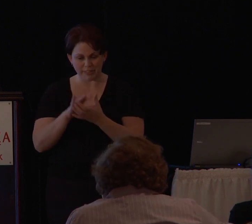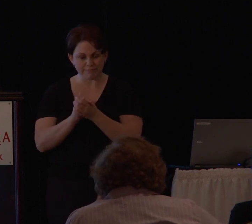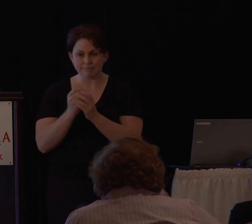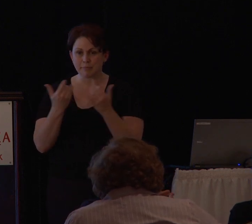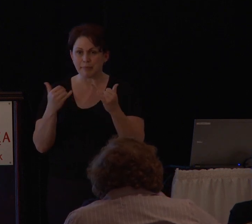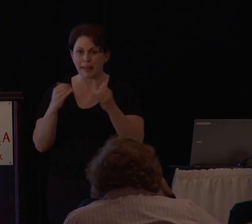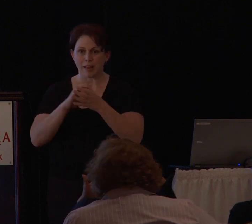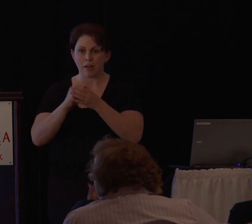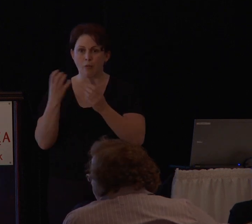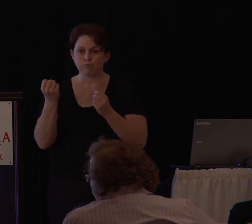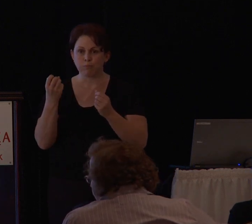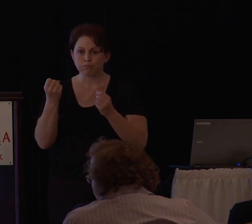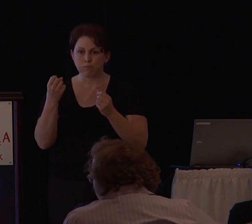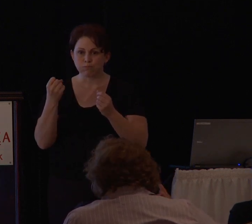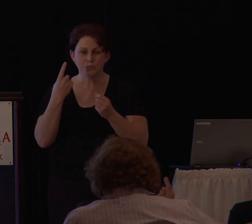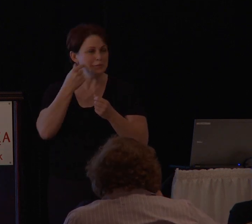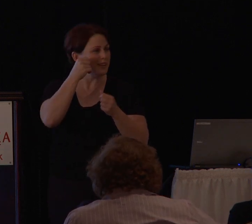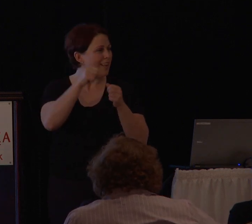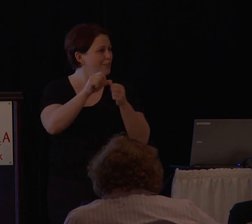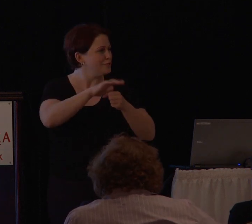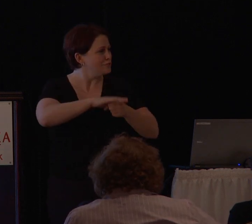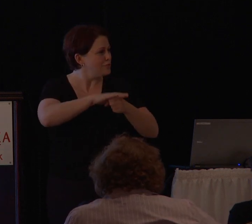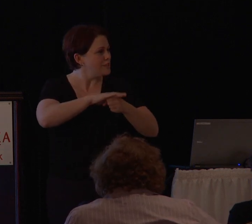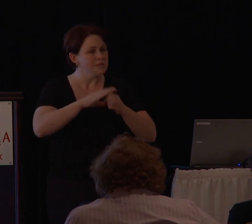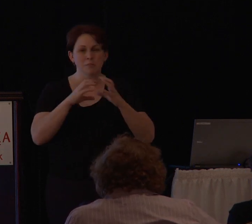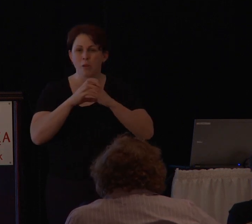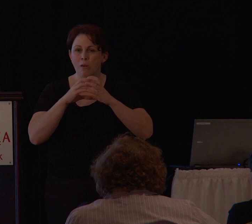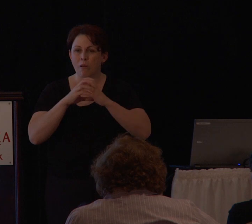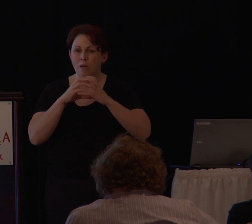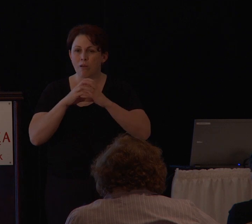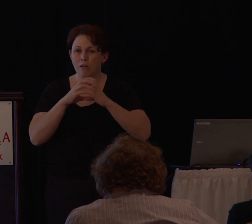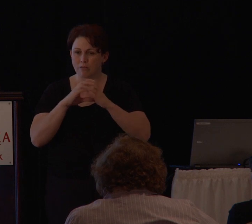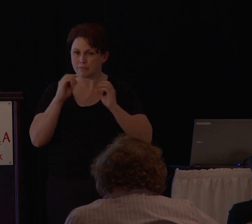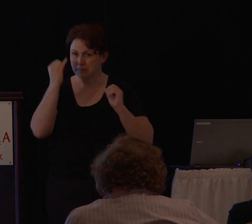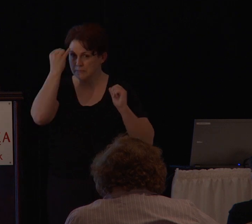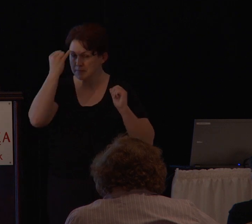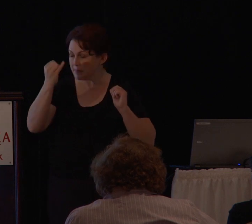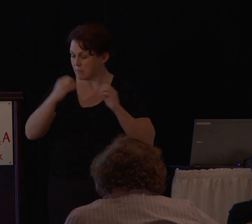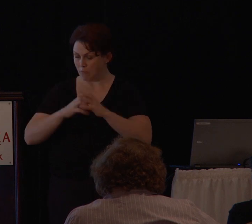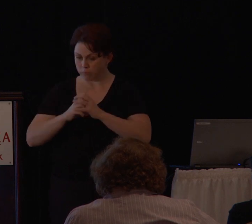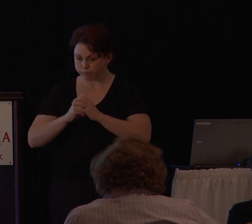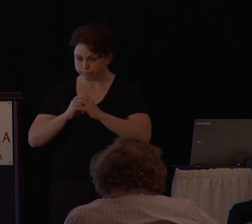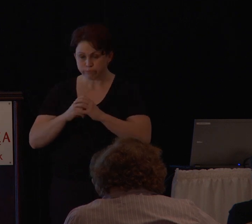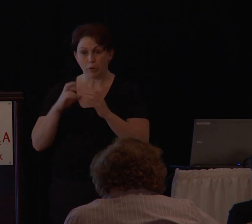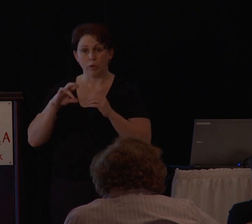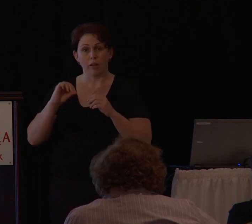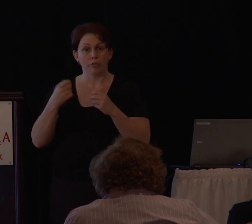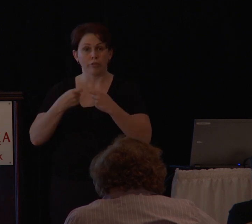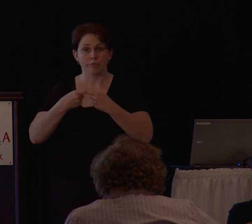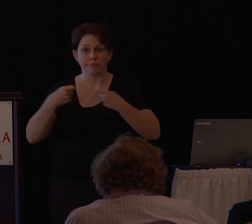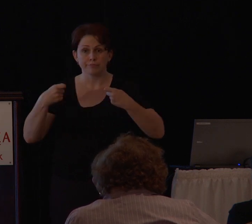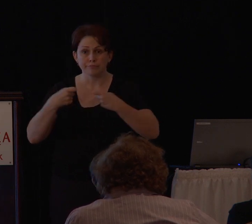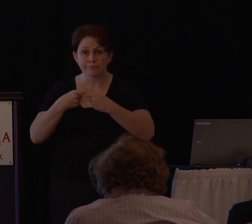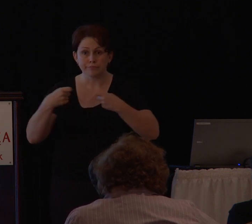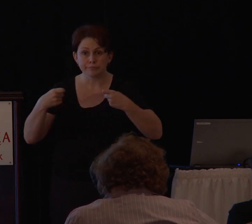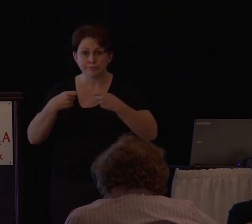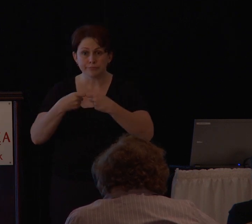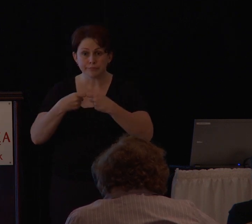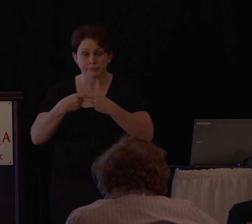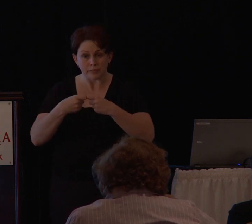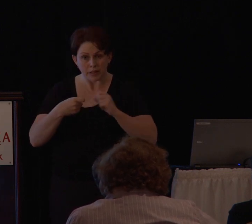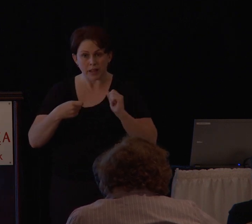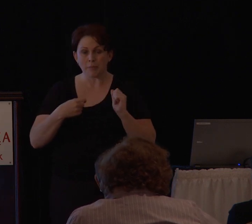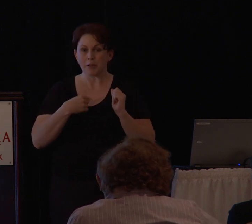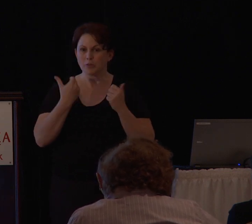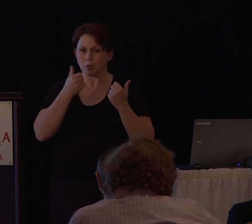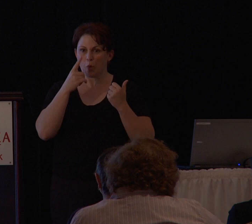a squeezy ball, remember those stress balls we used to have, or like an elastic band. You don't want to single